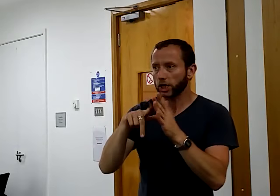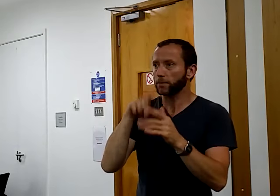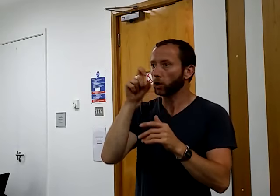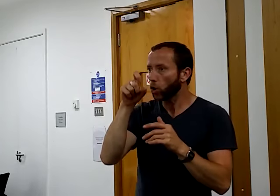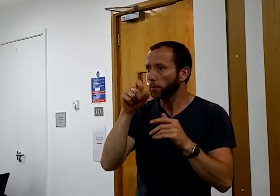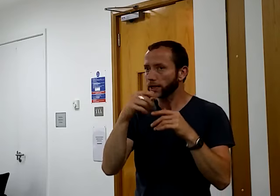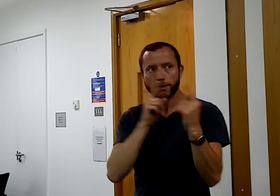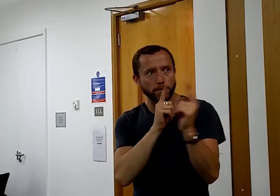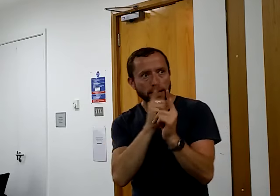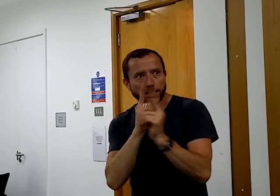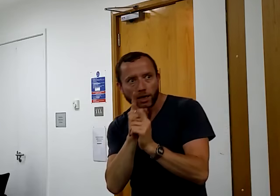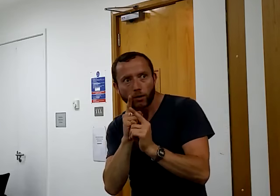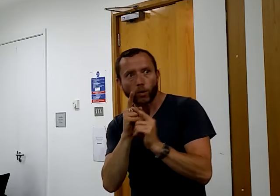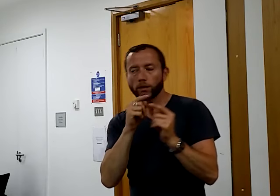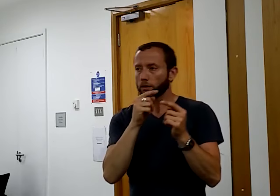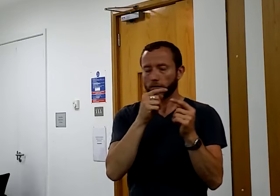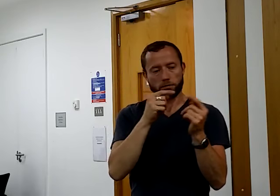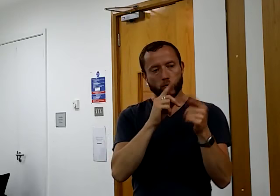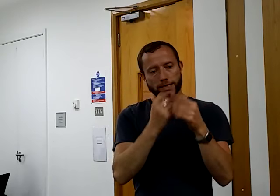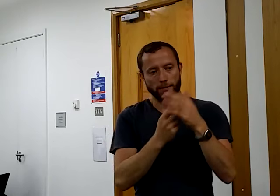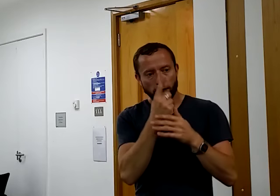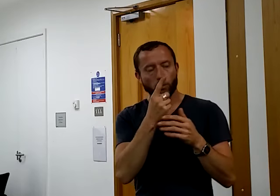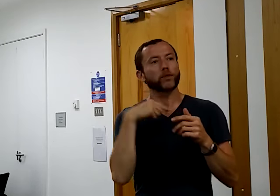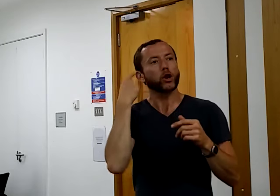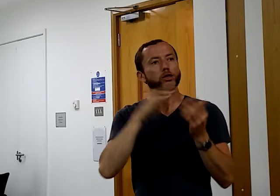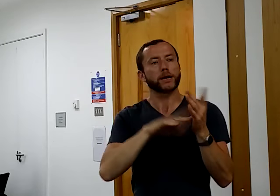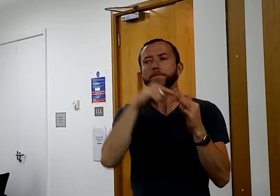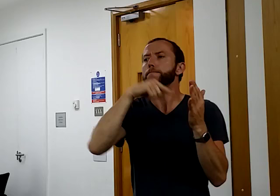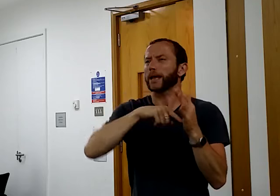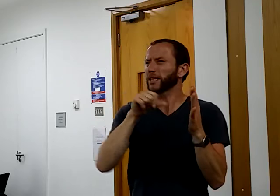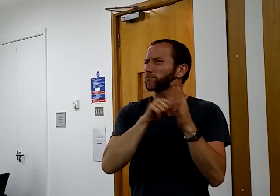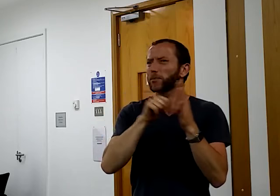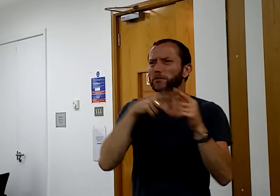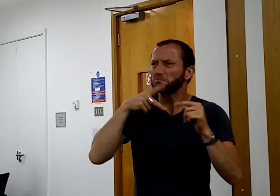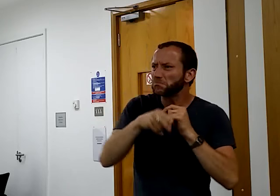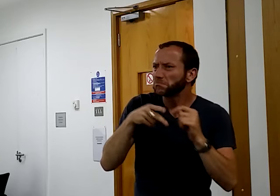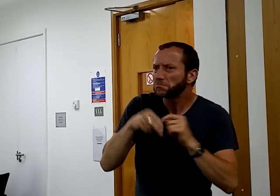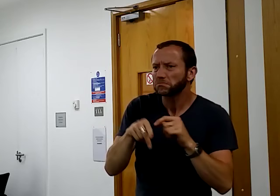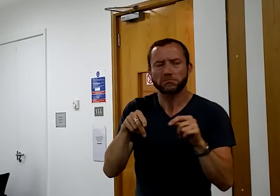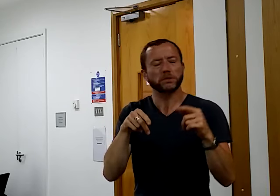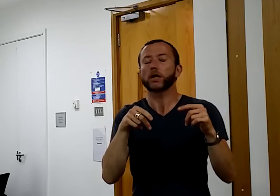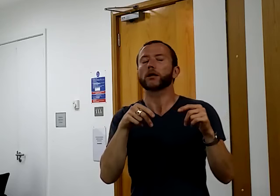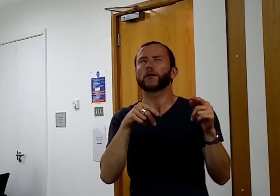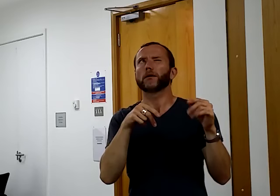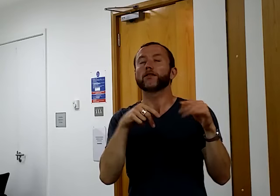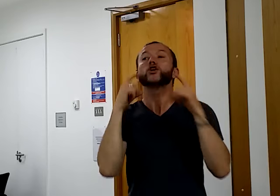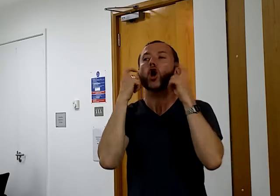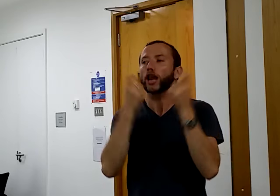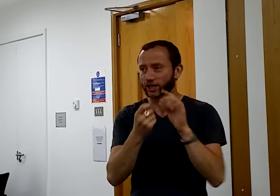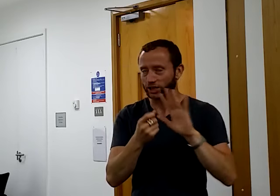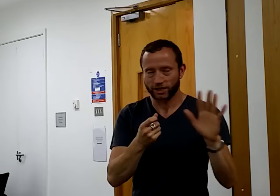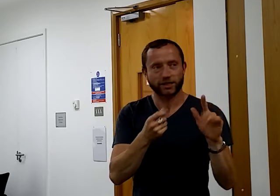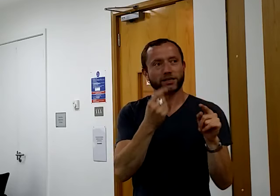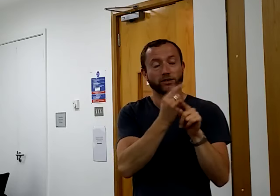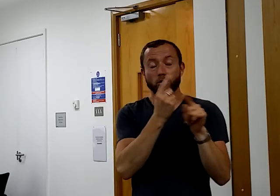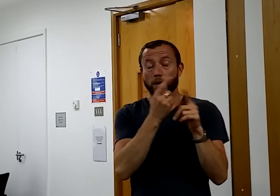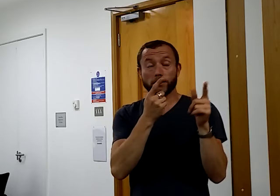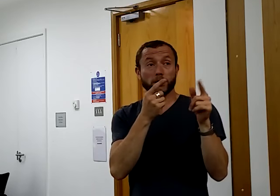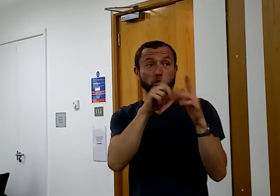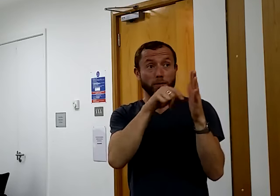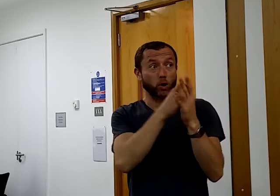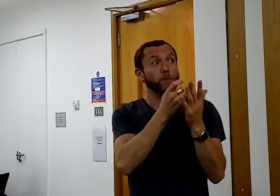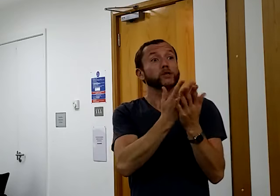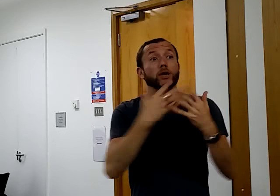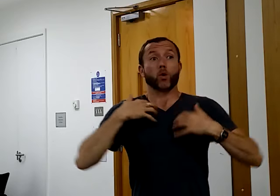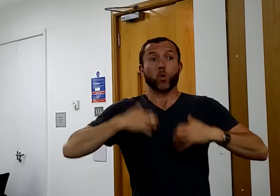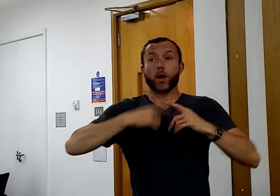of the victimised reps that's trying to fight to save that college. When you look at that, that inspires people. That